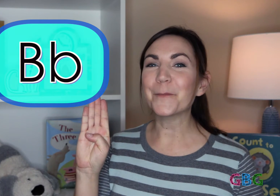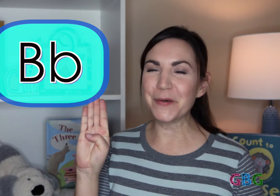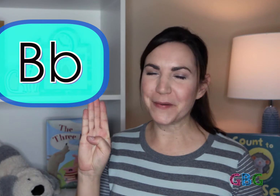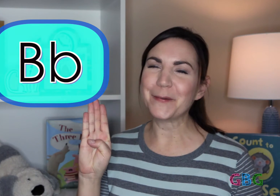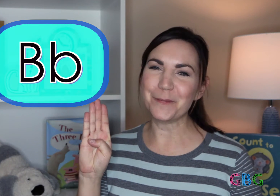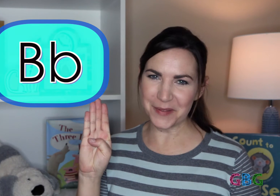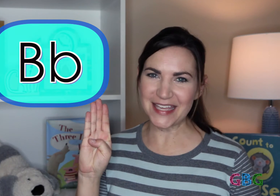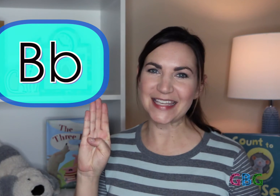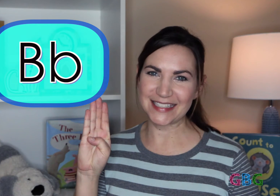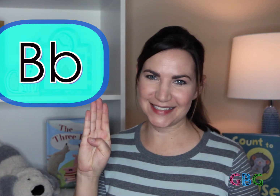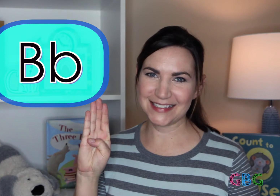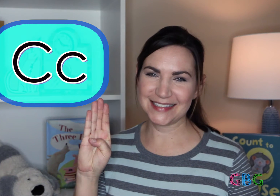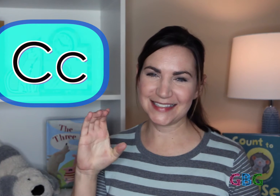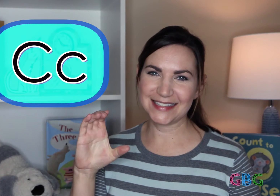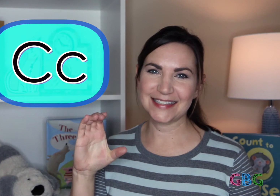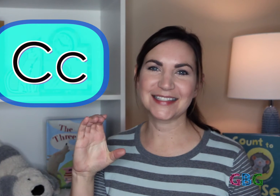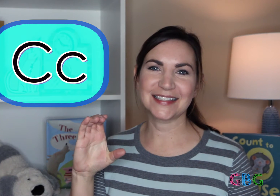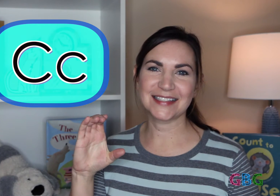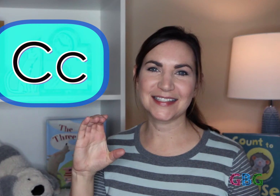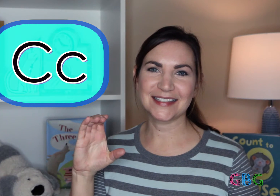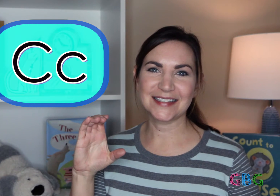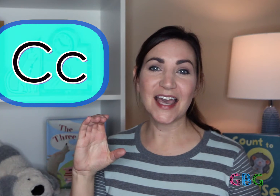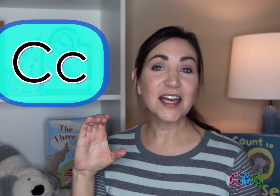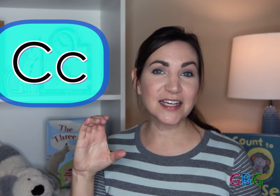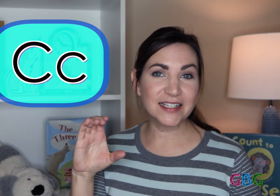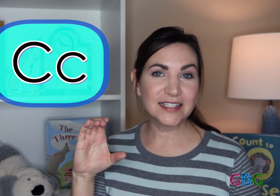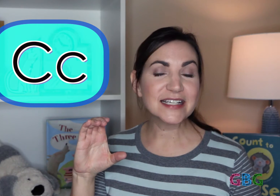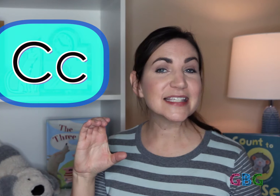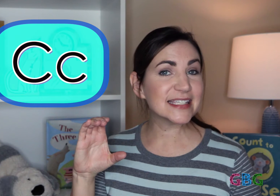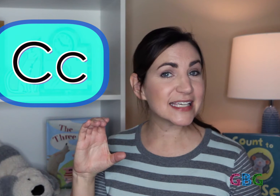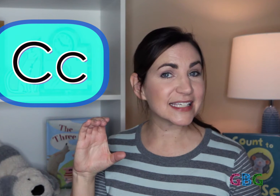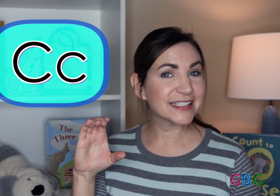B, B, K, C,